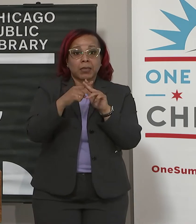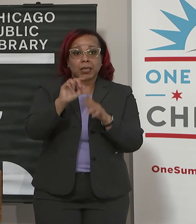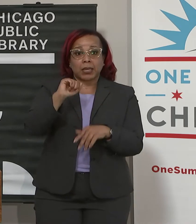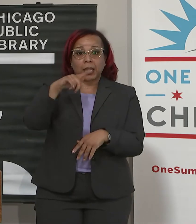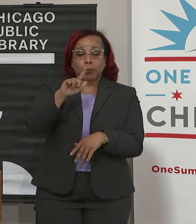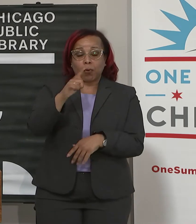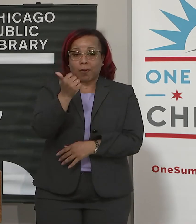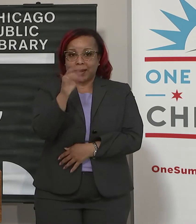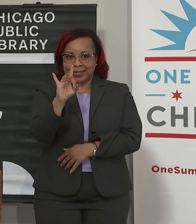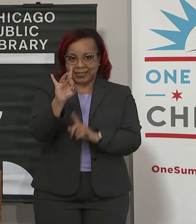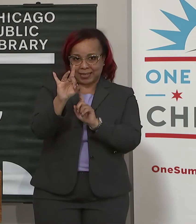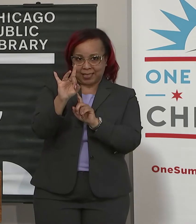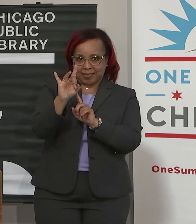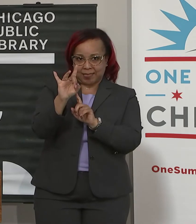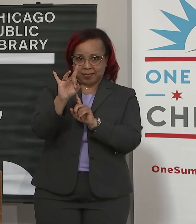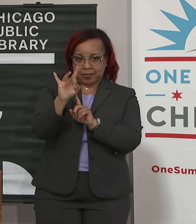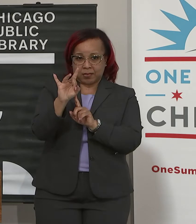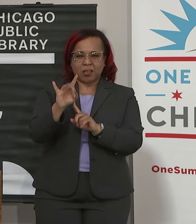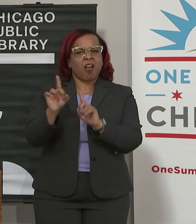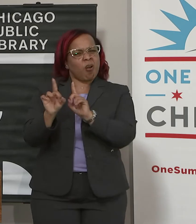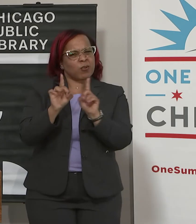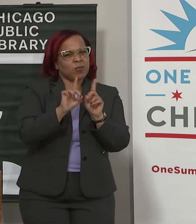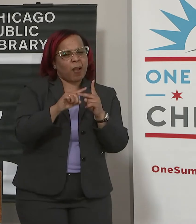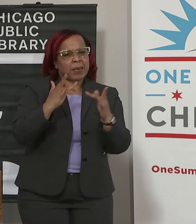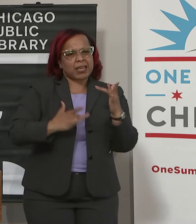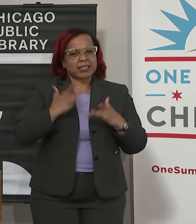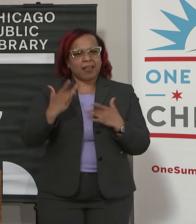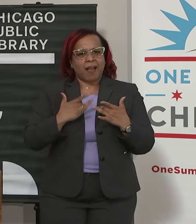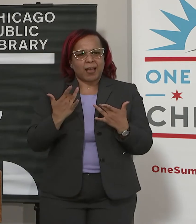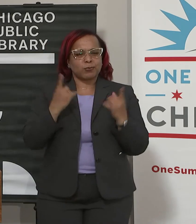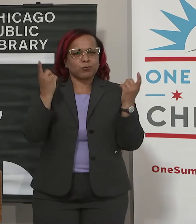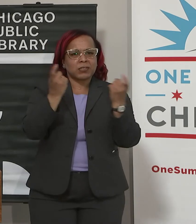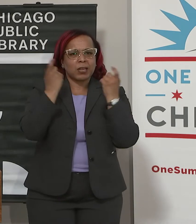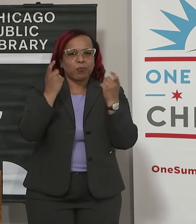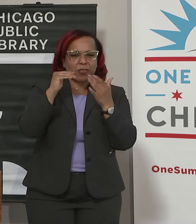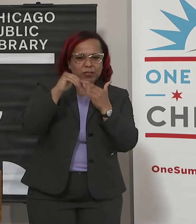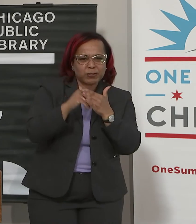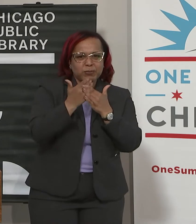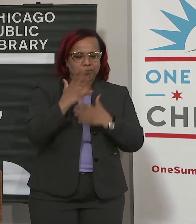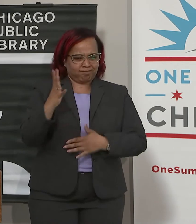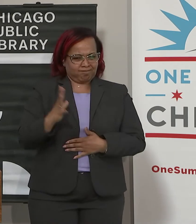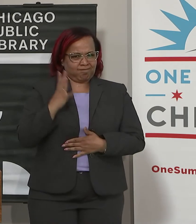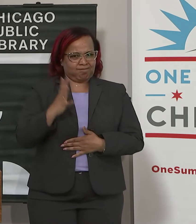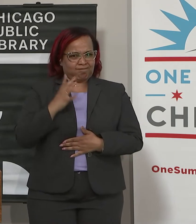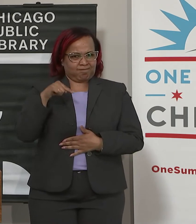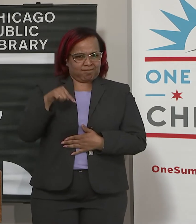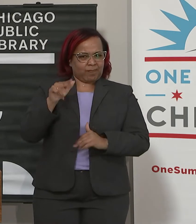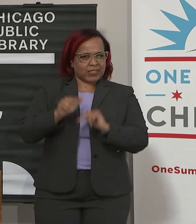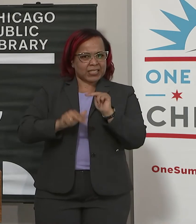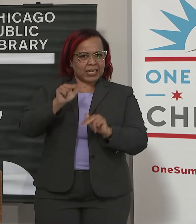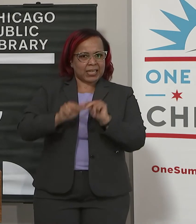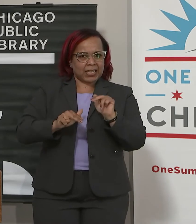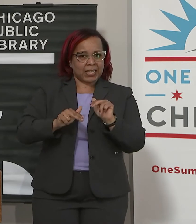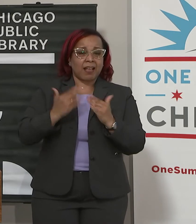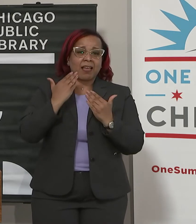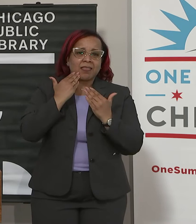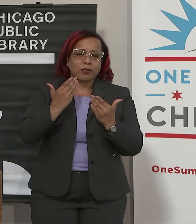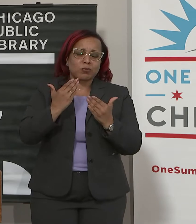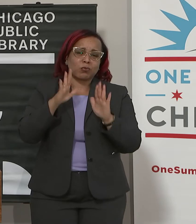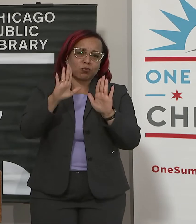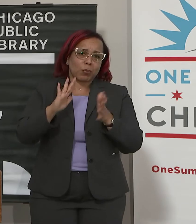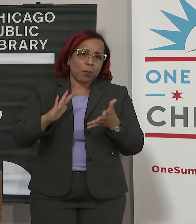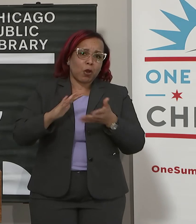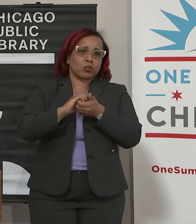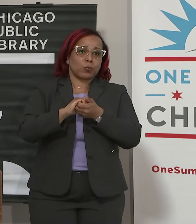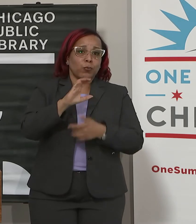April 18th. But I'm also excited to join you today to celebrate this new state-of-the-art facility. Thanks to an incredible partnership